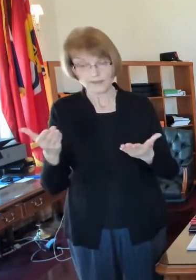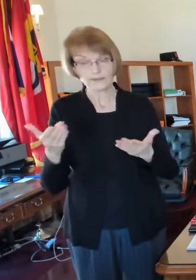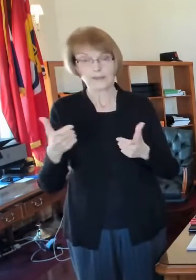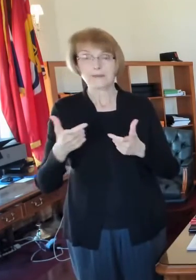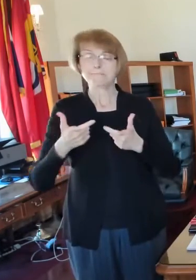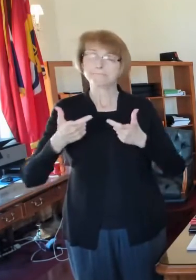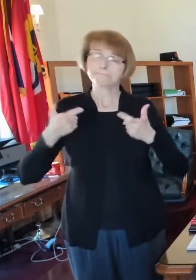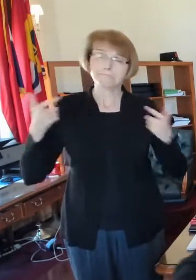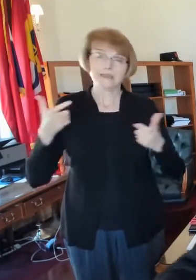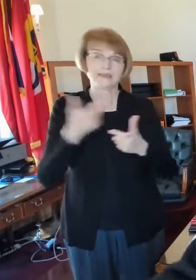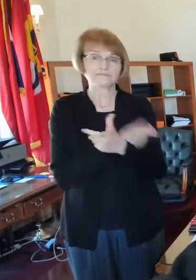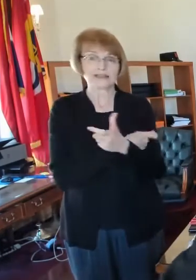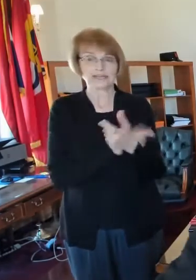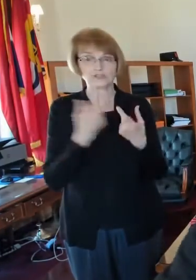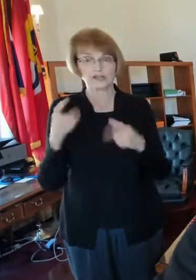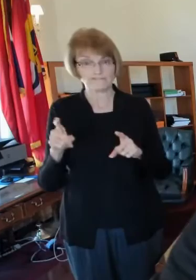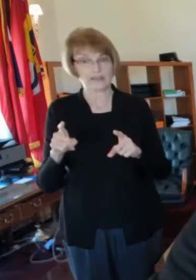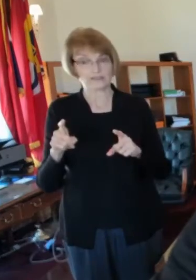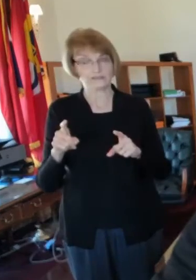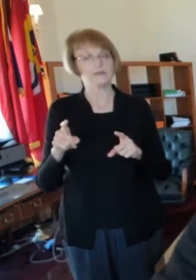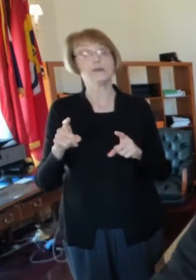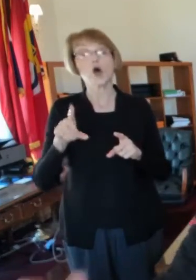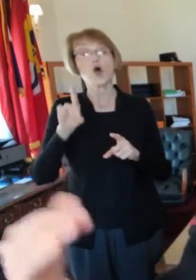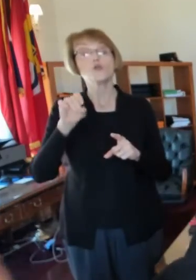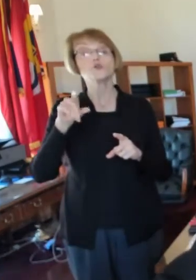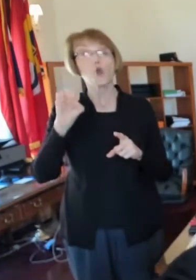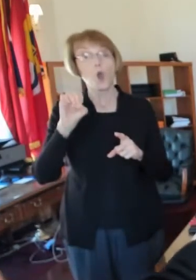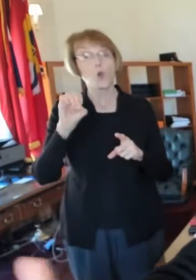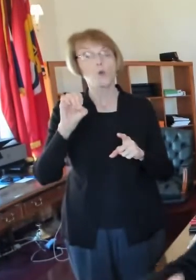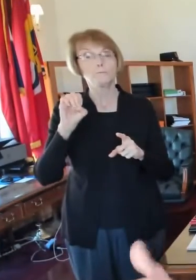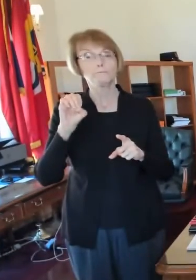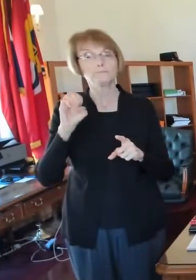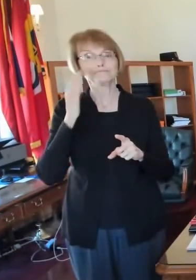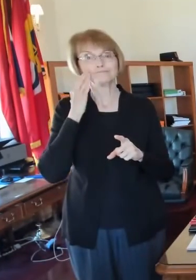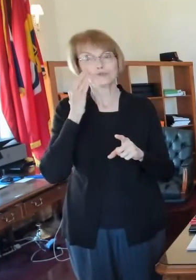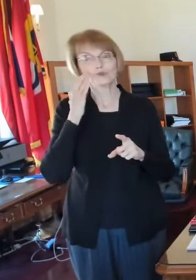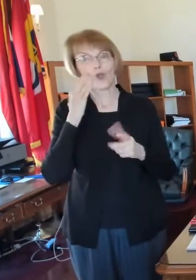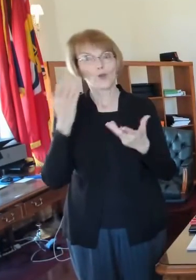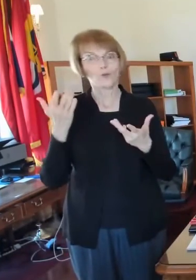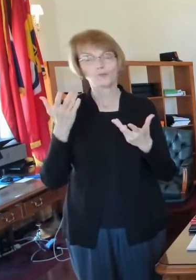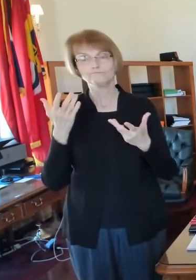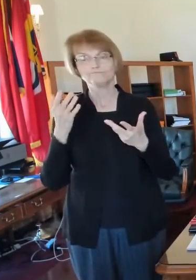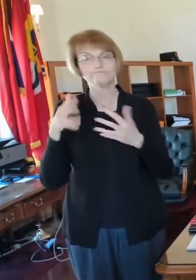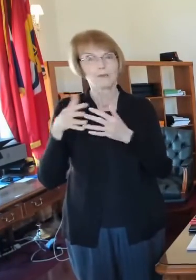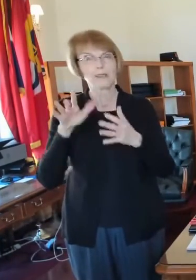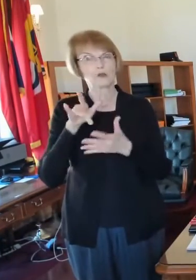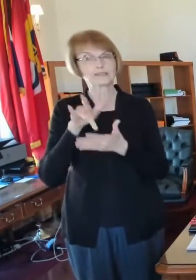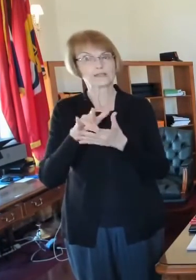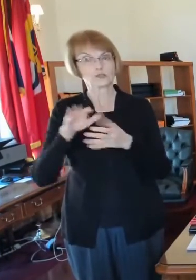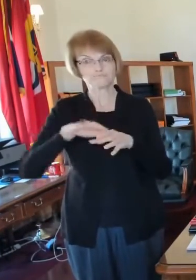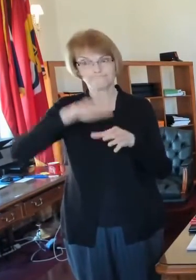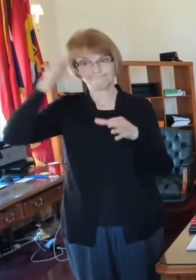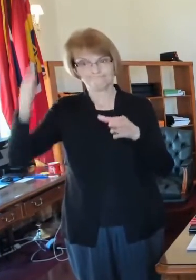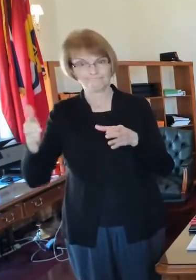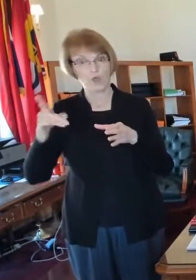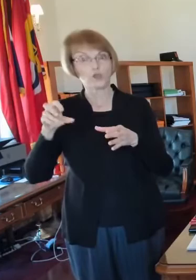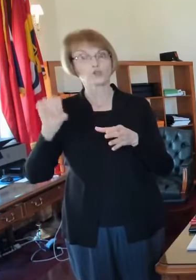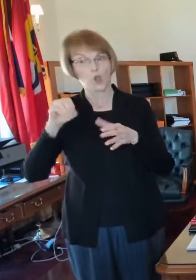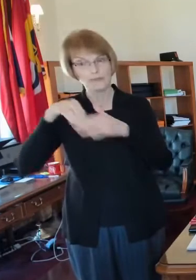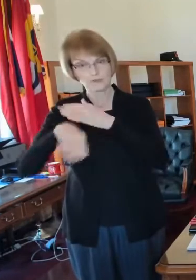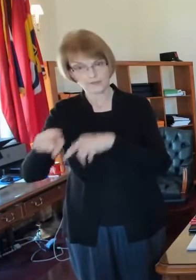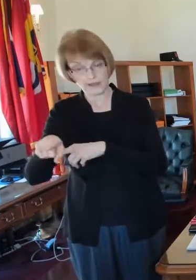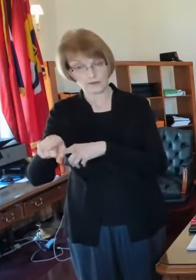event to the Dome. You'll enter on the side of the Dome here, which is at America Center. That's going to start